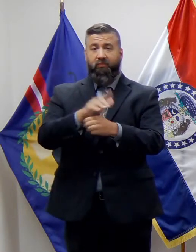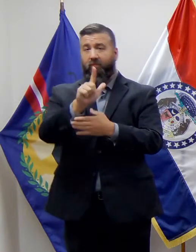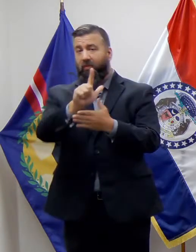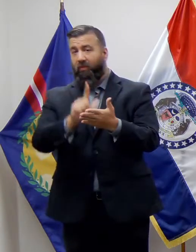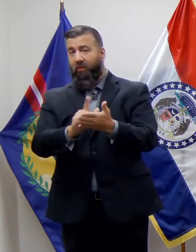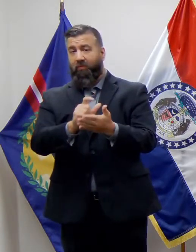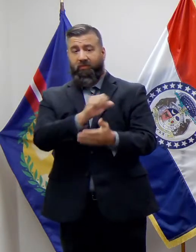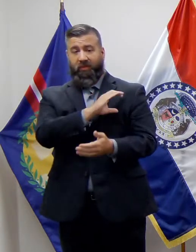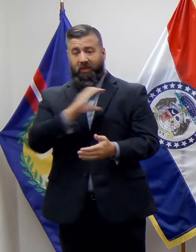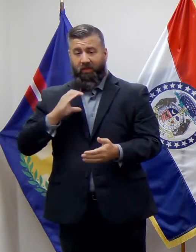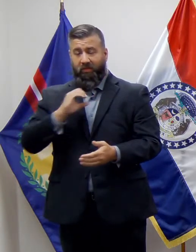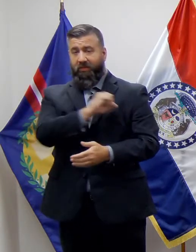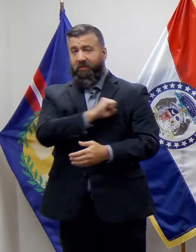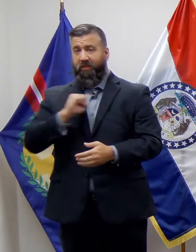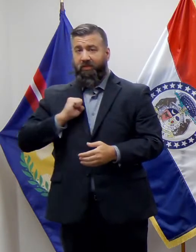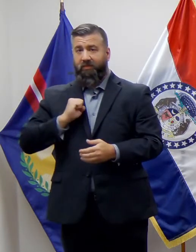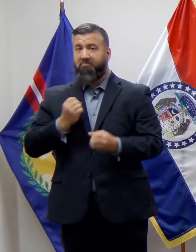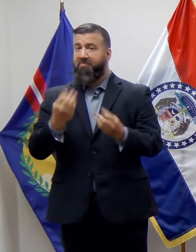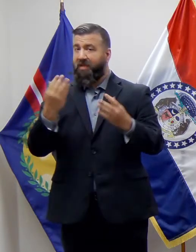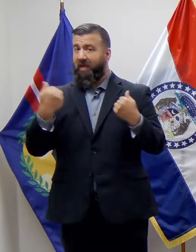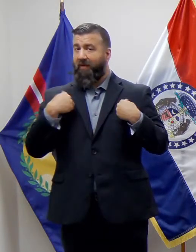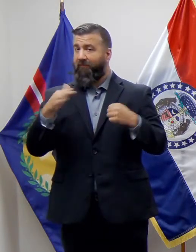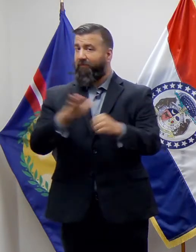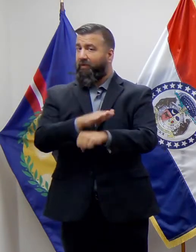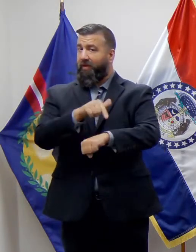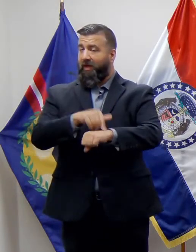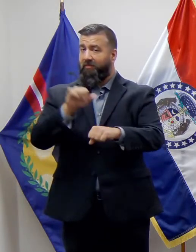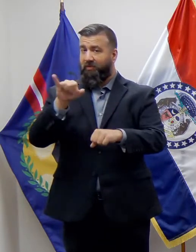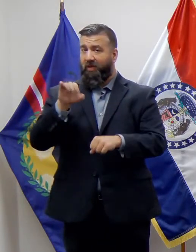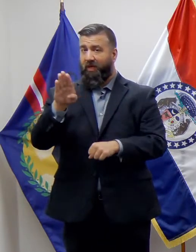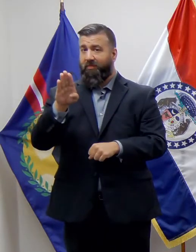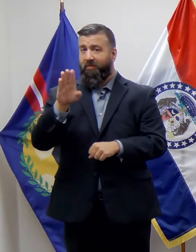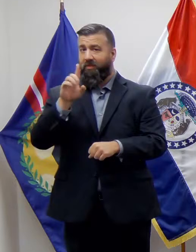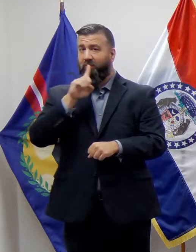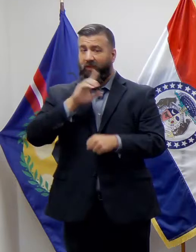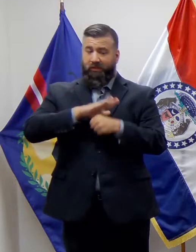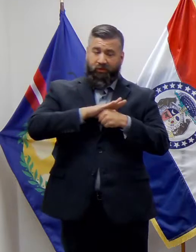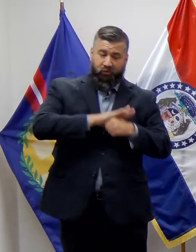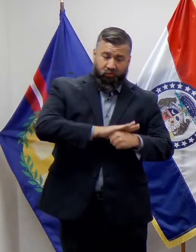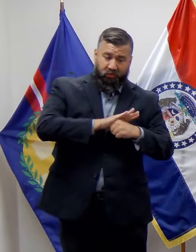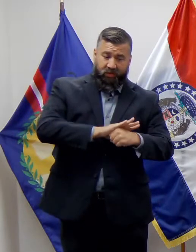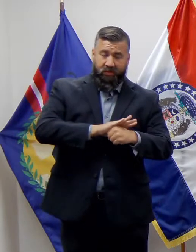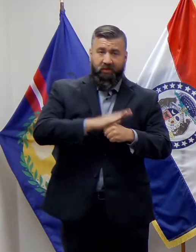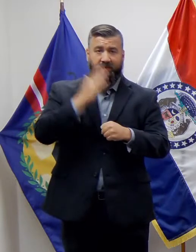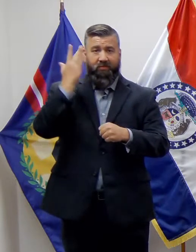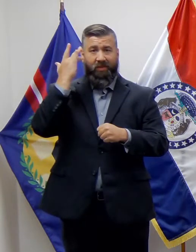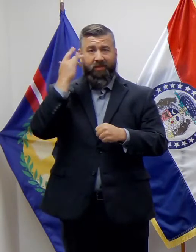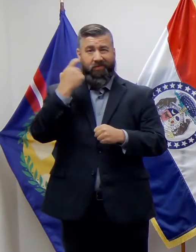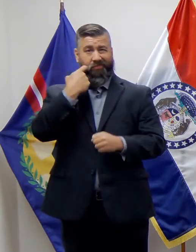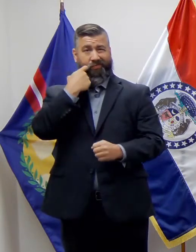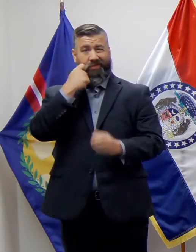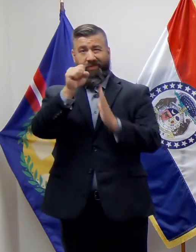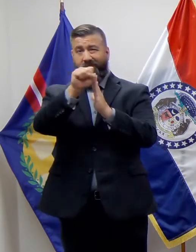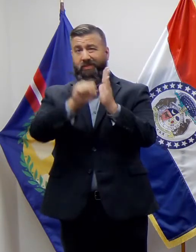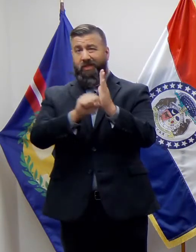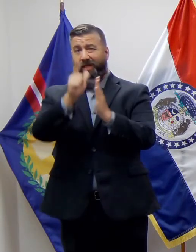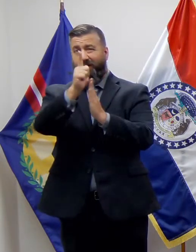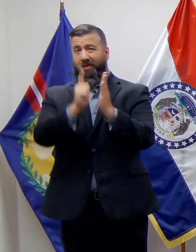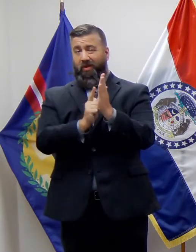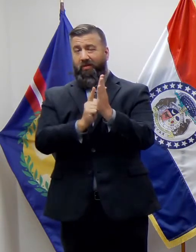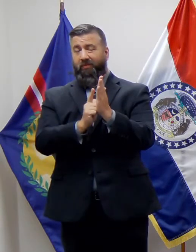full-time jobs outside of government, are under enormous pressure with the passage of a recent state law on public health